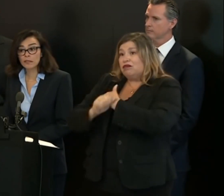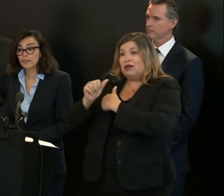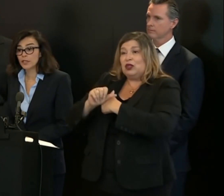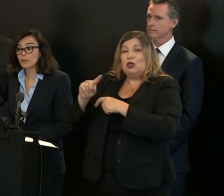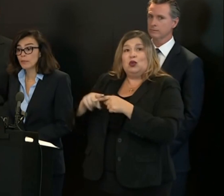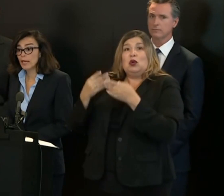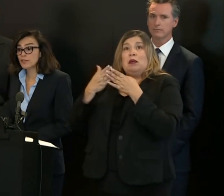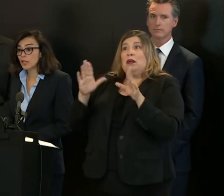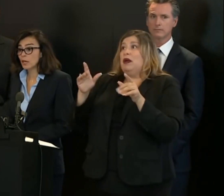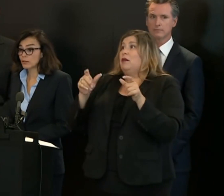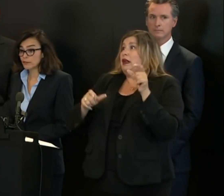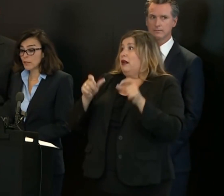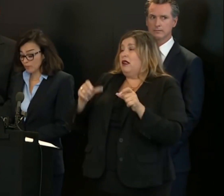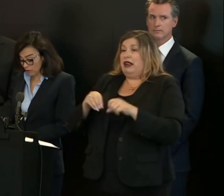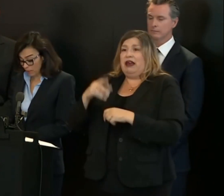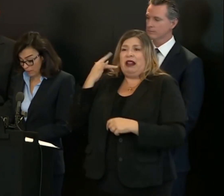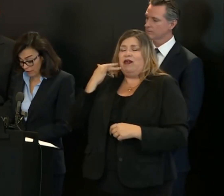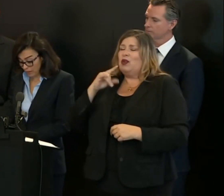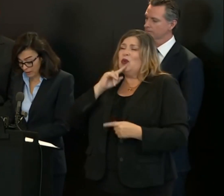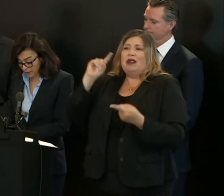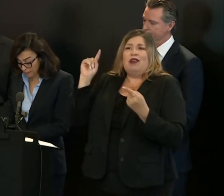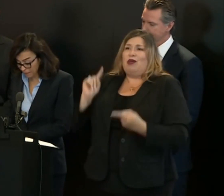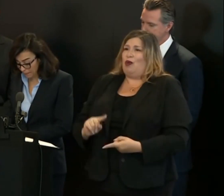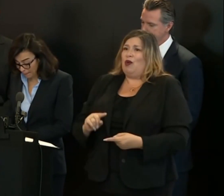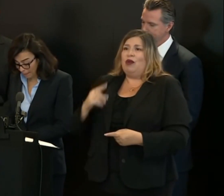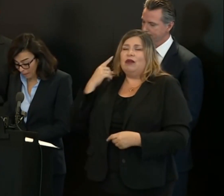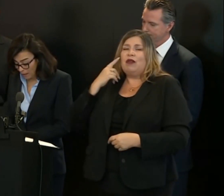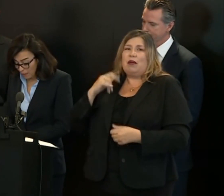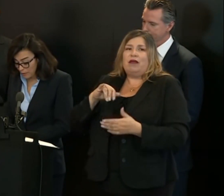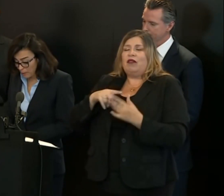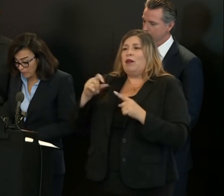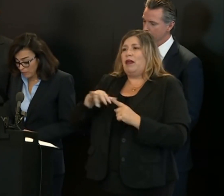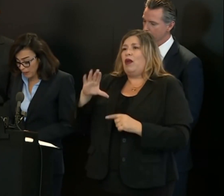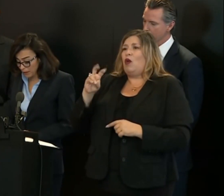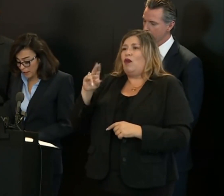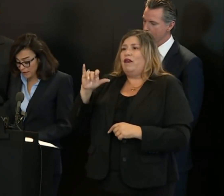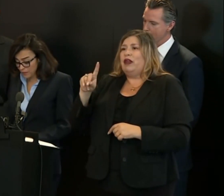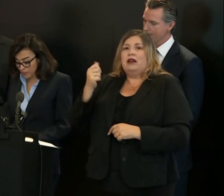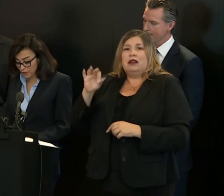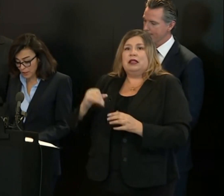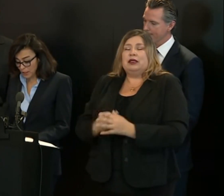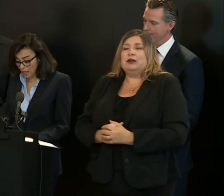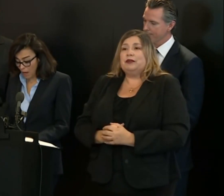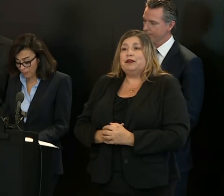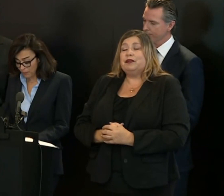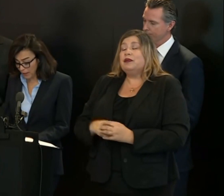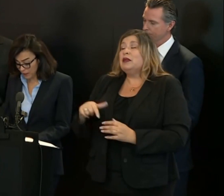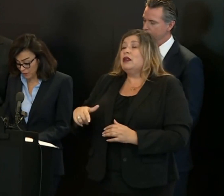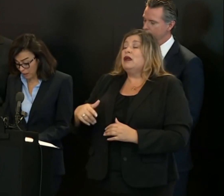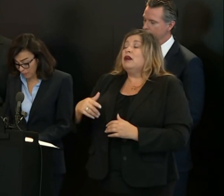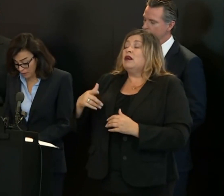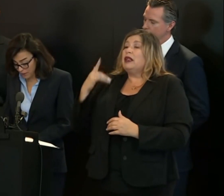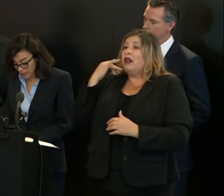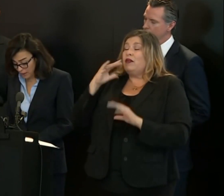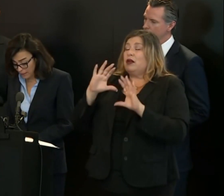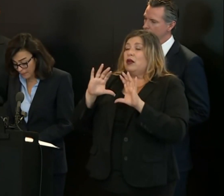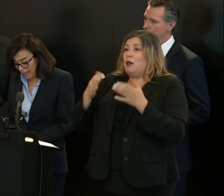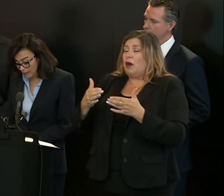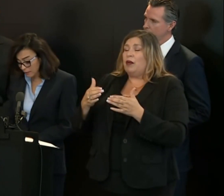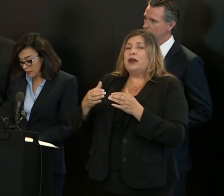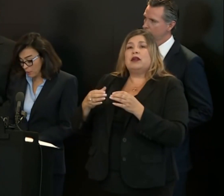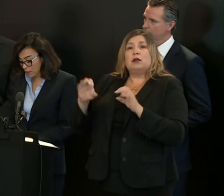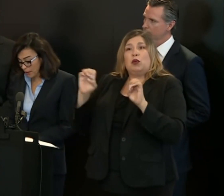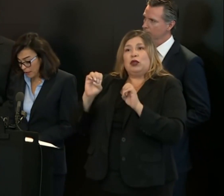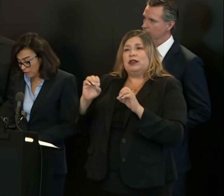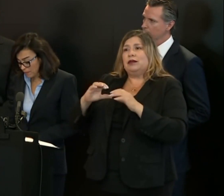public in California remains low from novel coronavirus. The Department of Public Health's Emergency Operations Center has